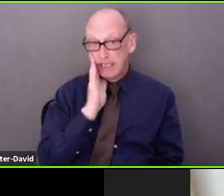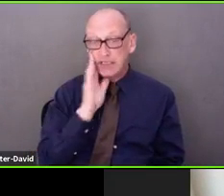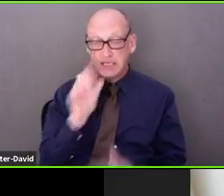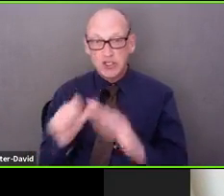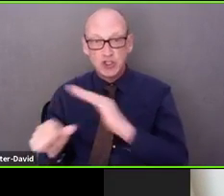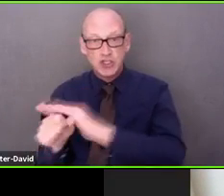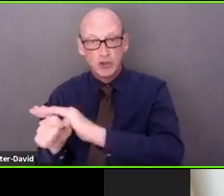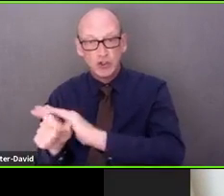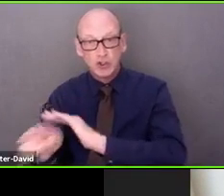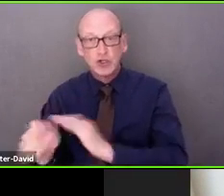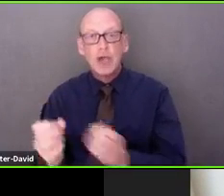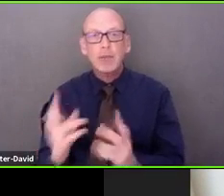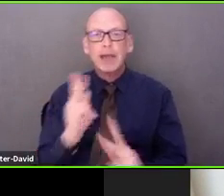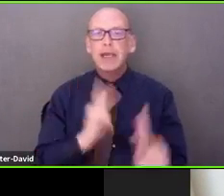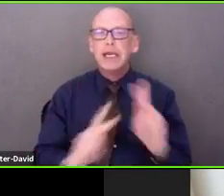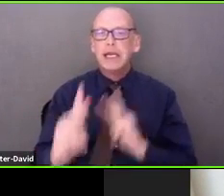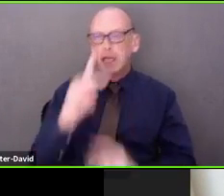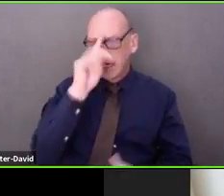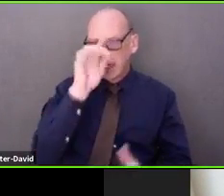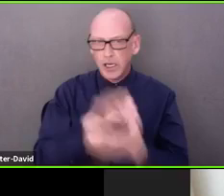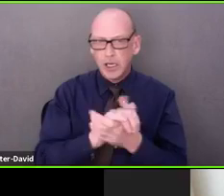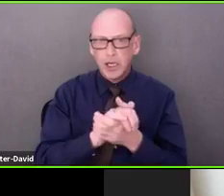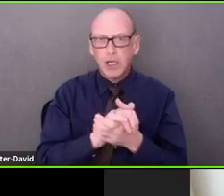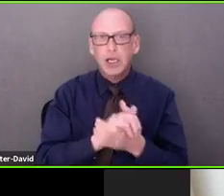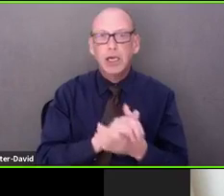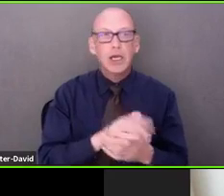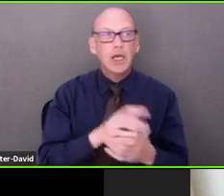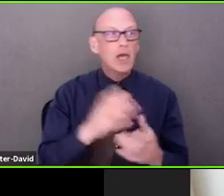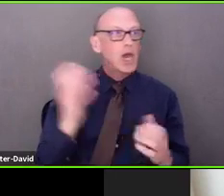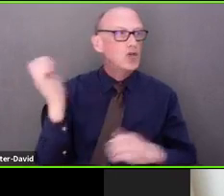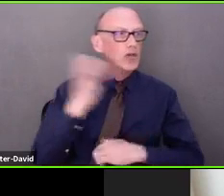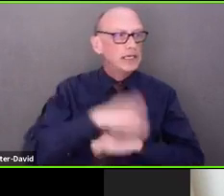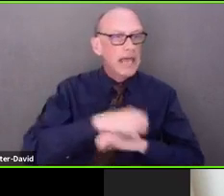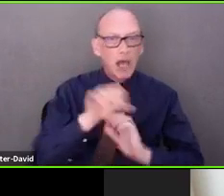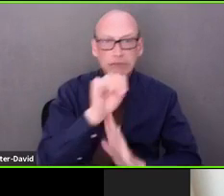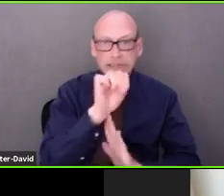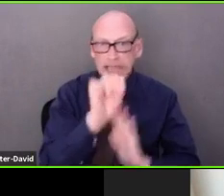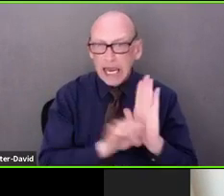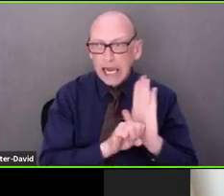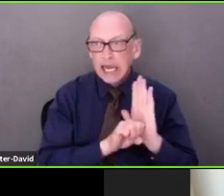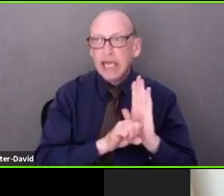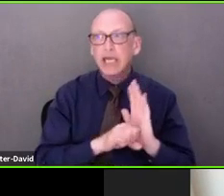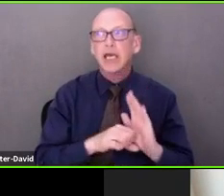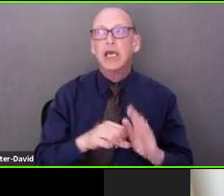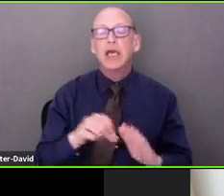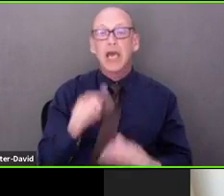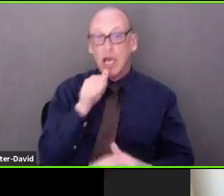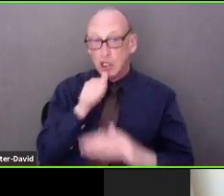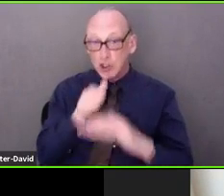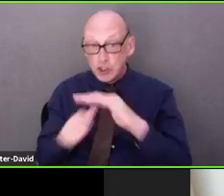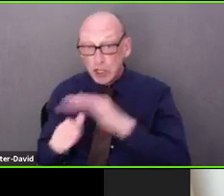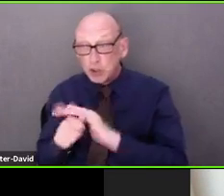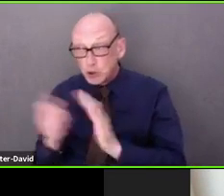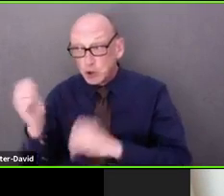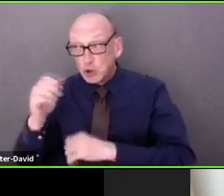people believed when the governor shut down the state that our shelter was also